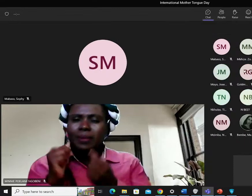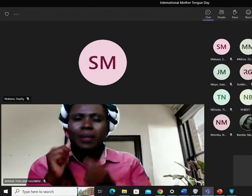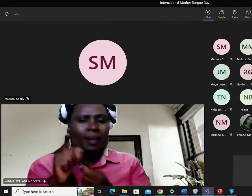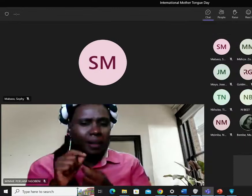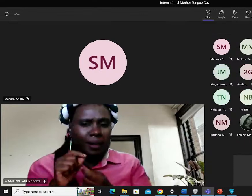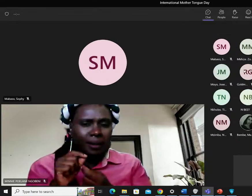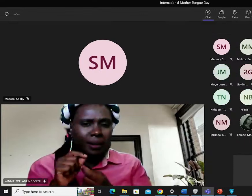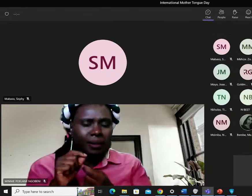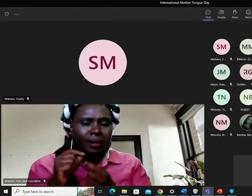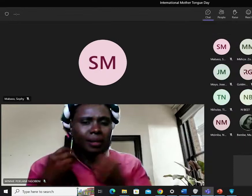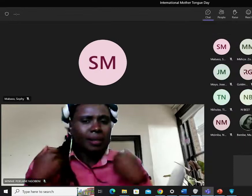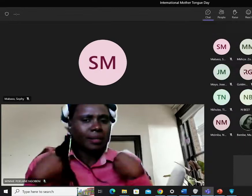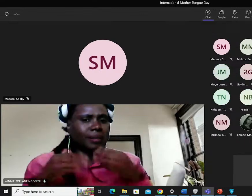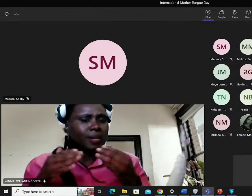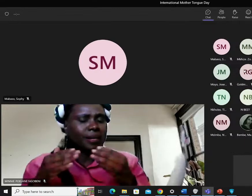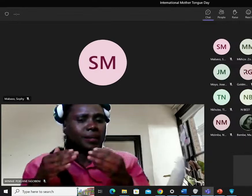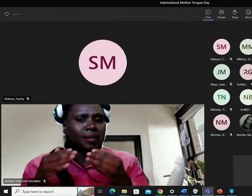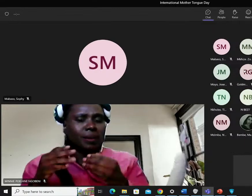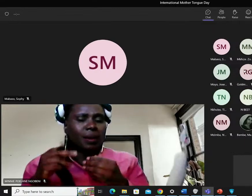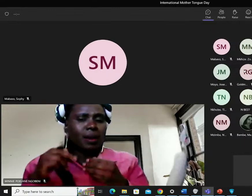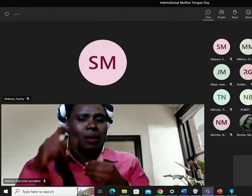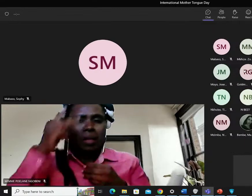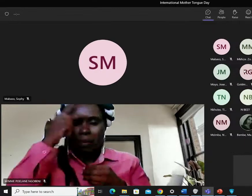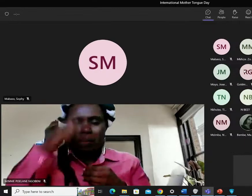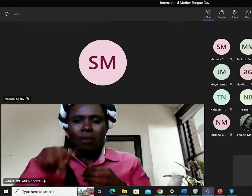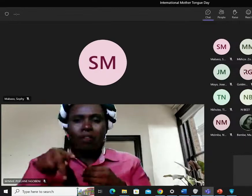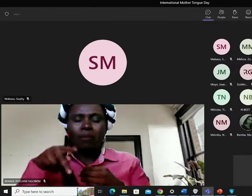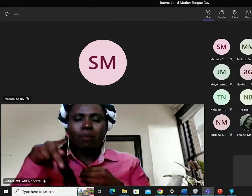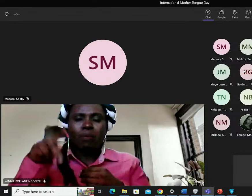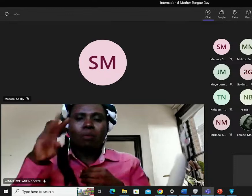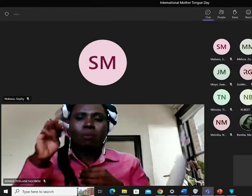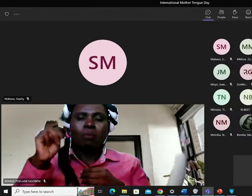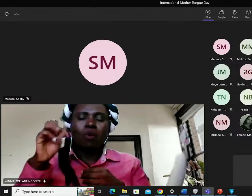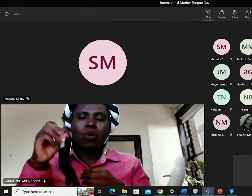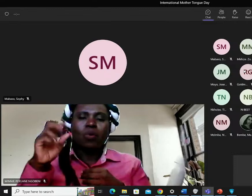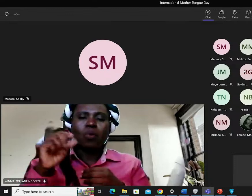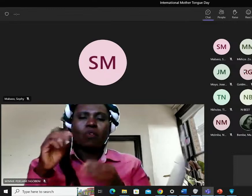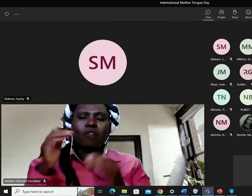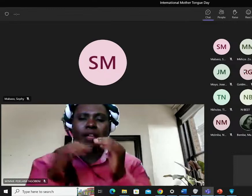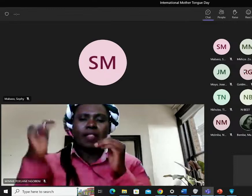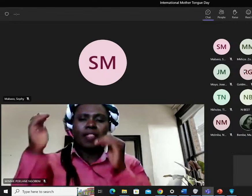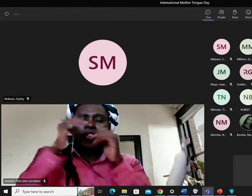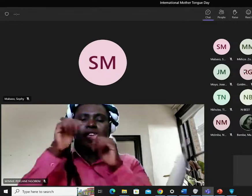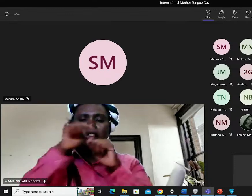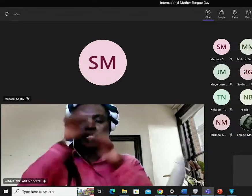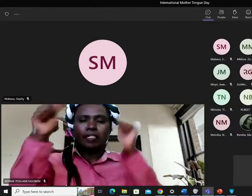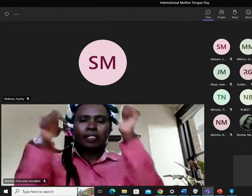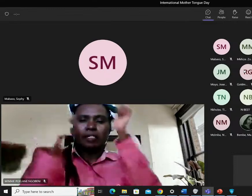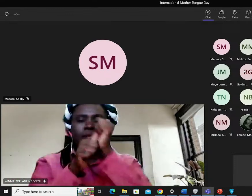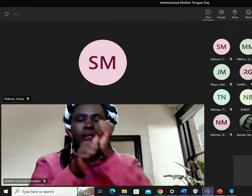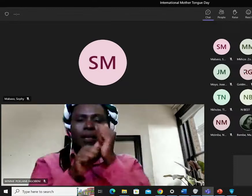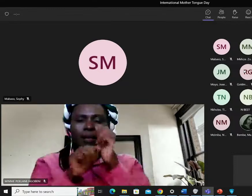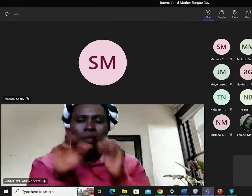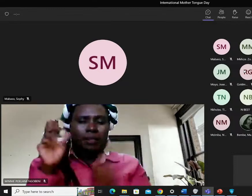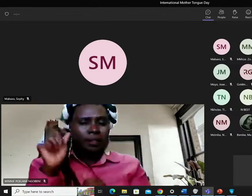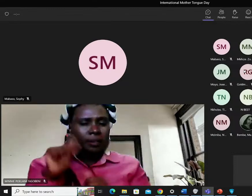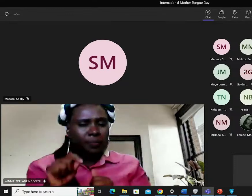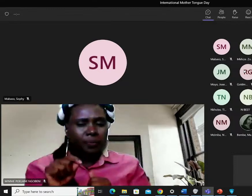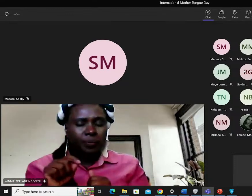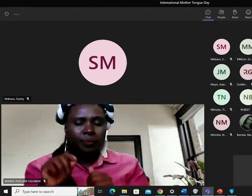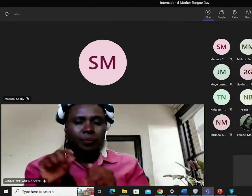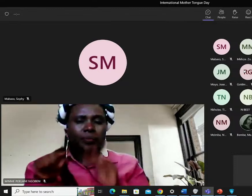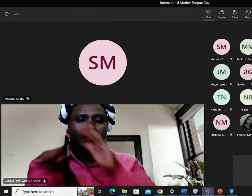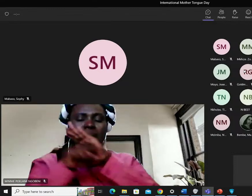starting with Prof. Muropa, who is the head of the language unit, the department that